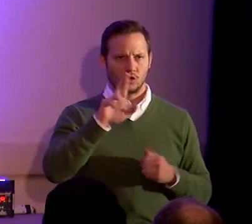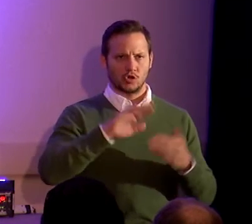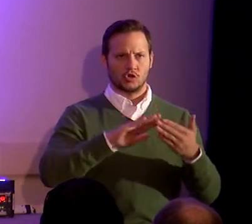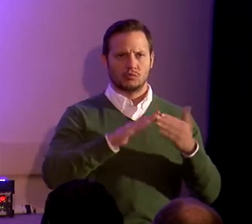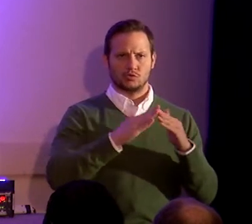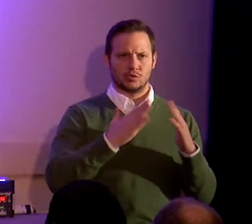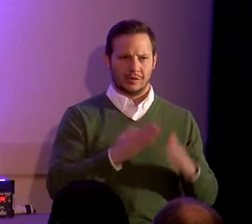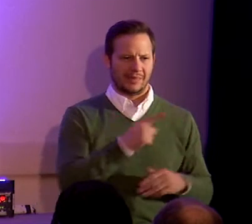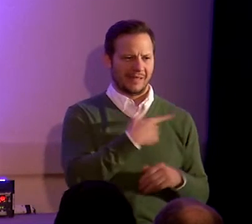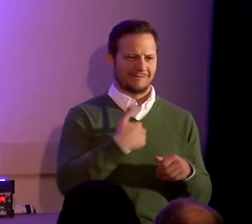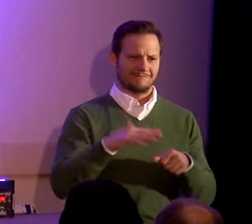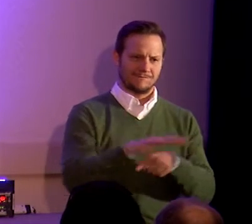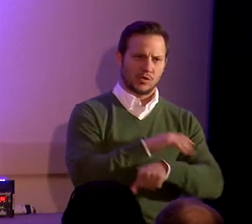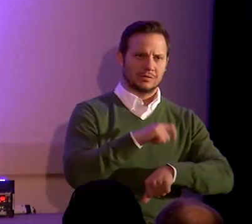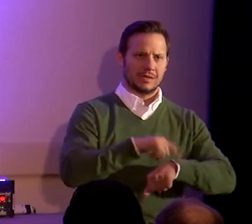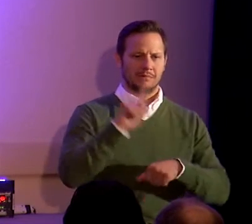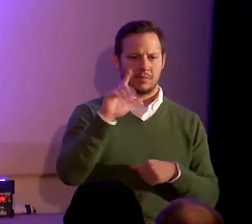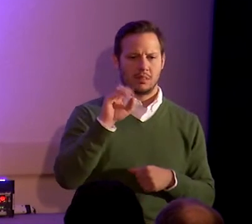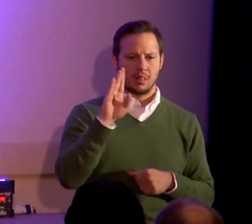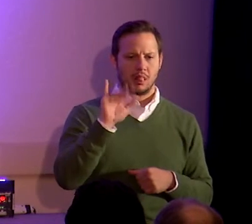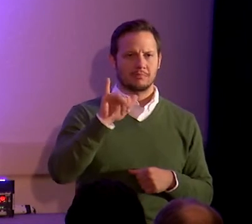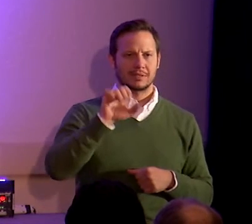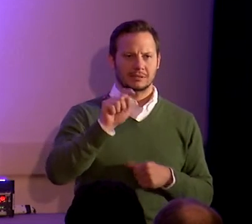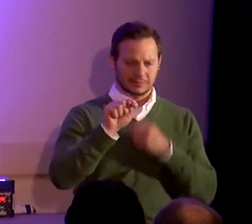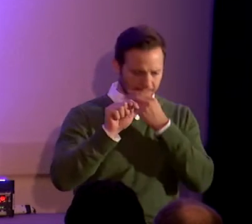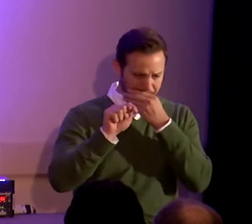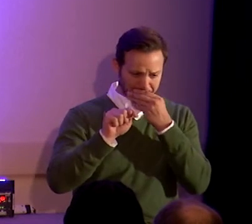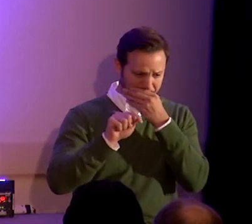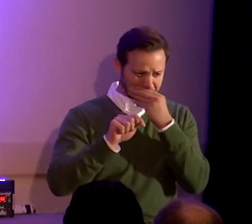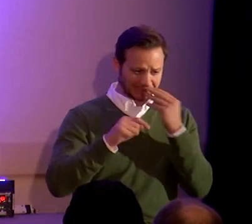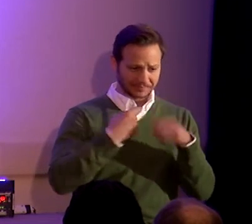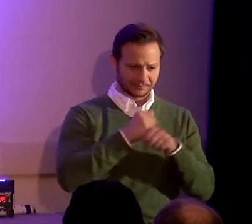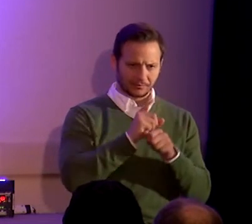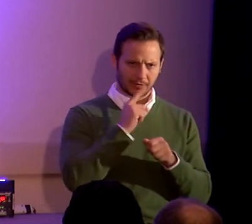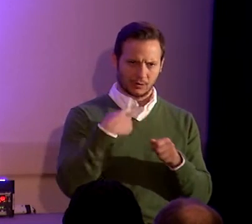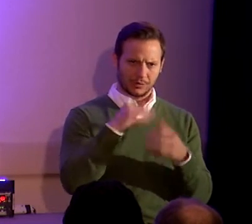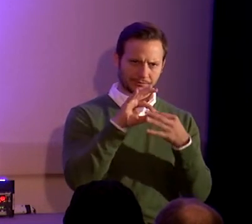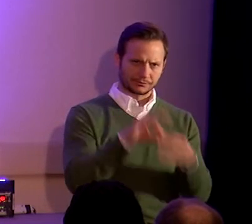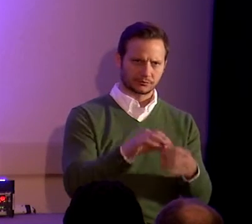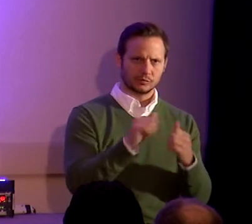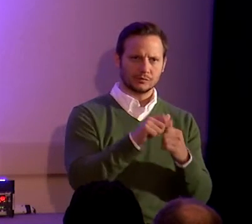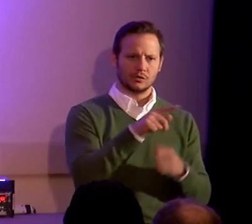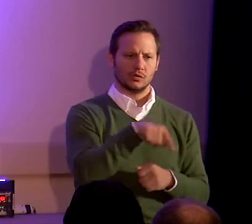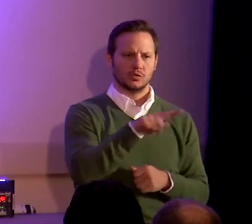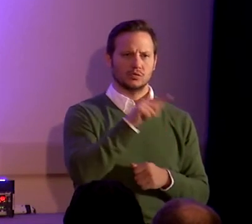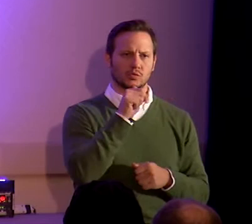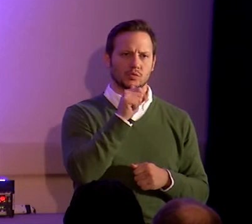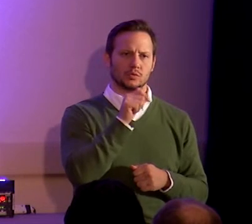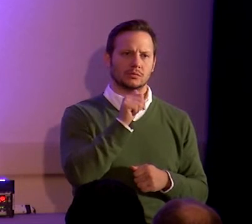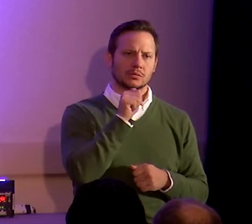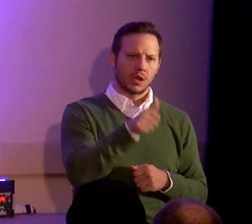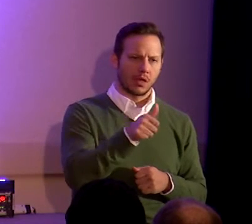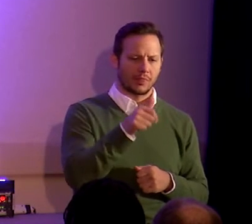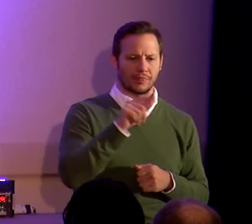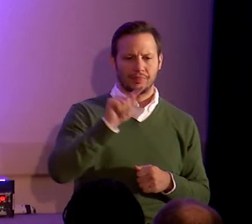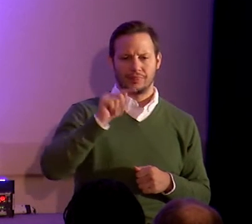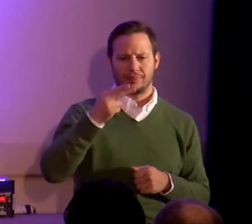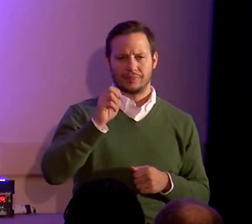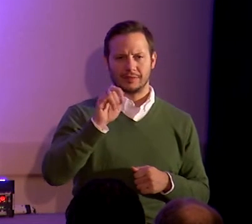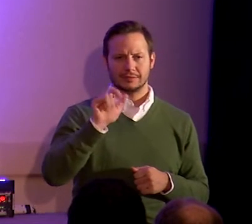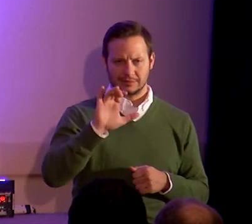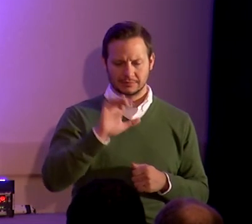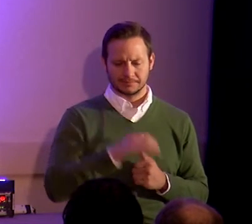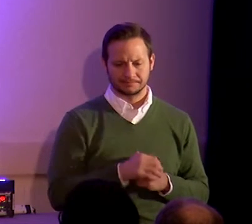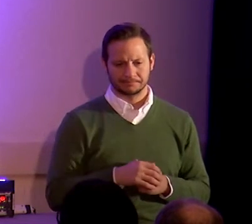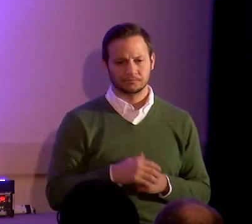who was consistently interacting with our legislators and making sure we were connected to our non-theistic constituents. I called the Secular Coalition